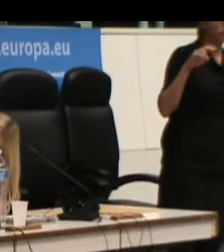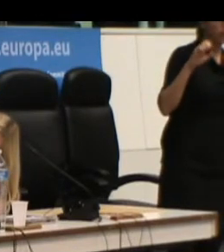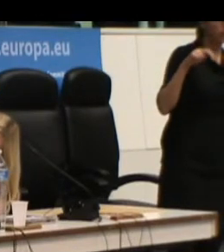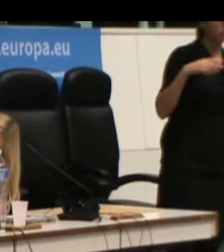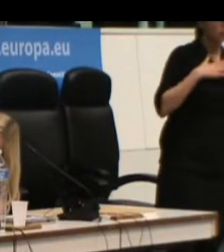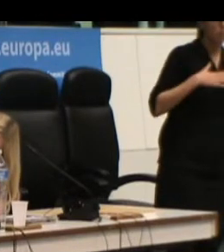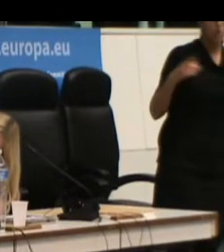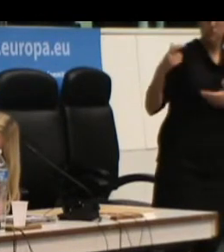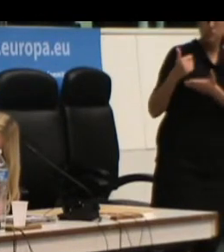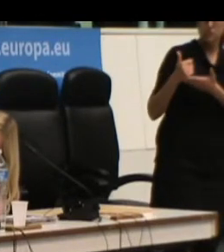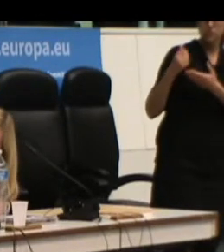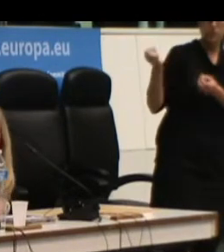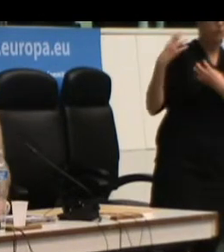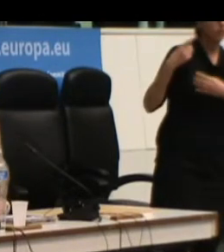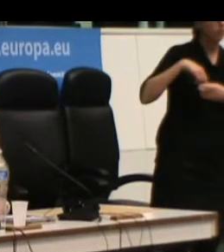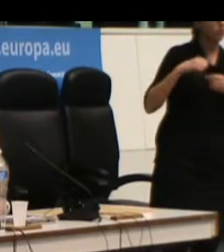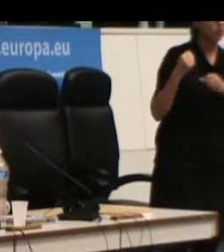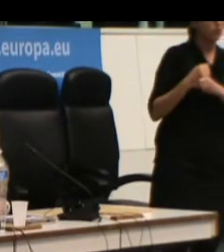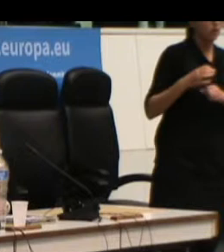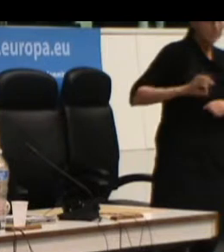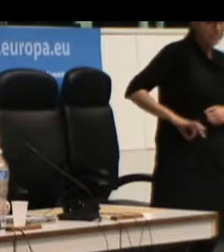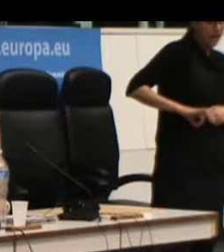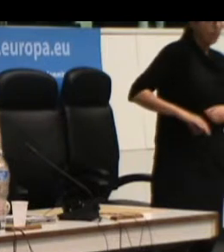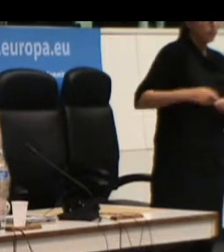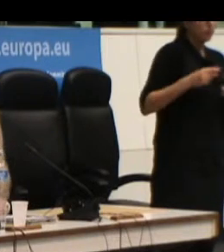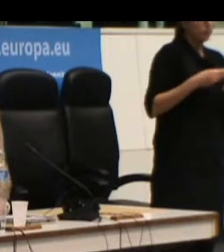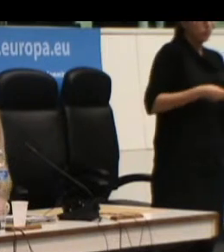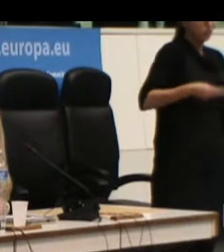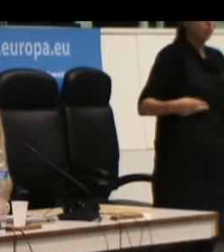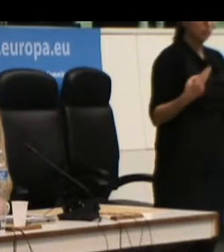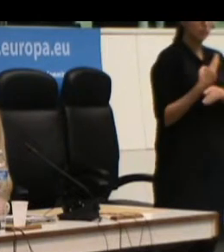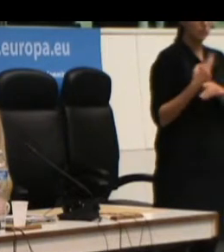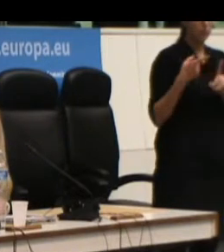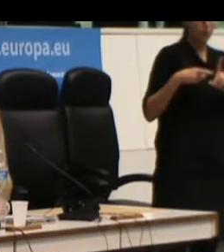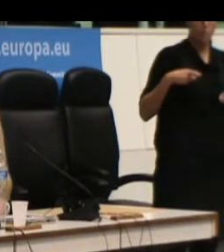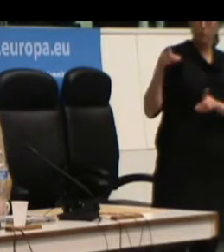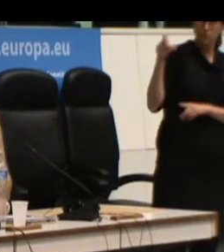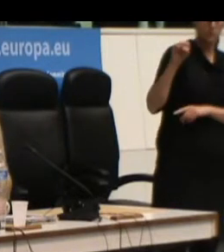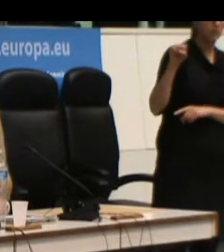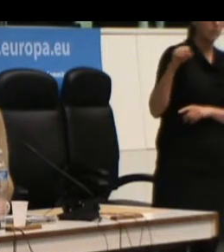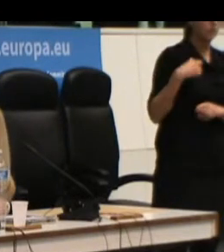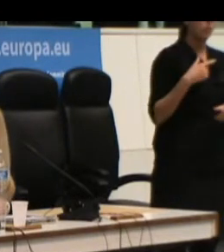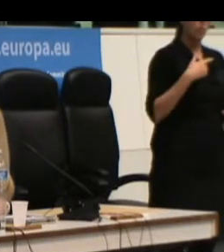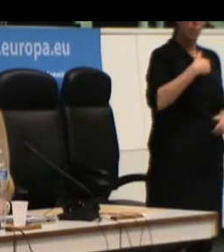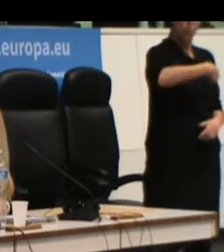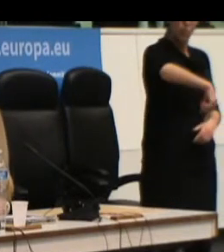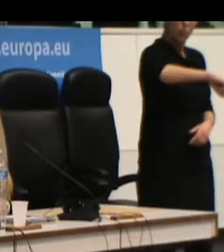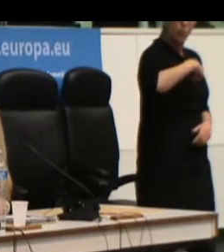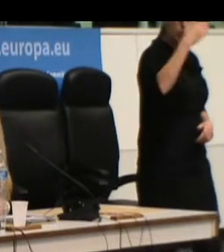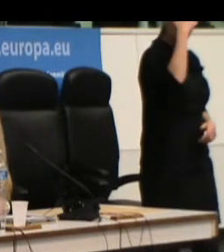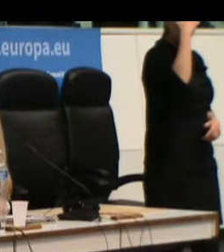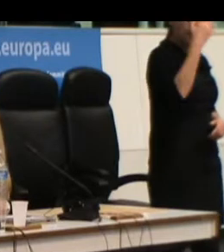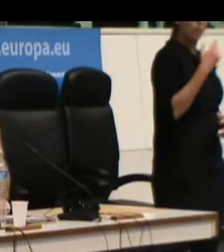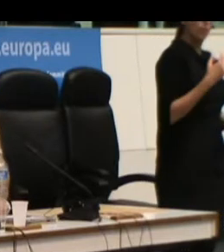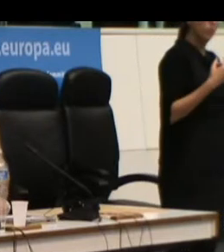offer and get our staff using the resources there. We are very aware that our own